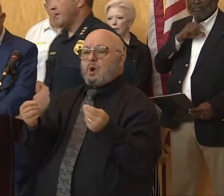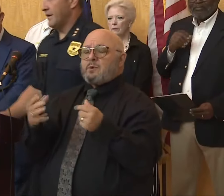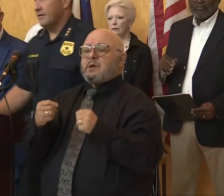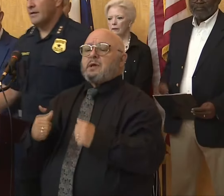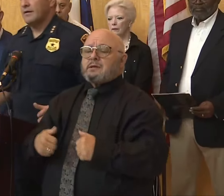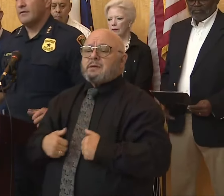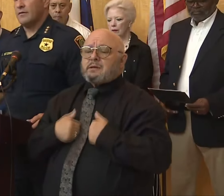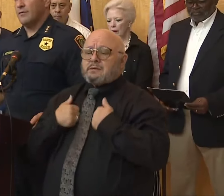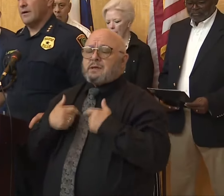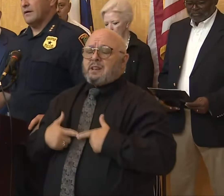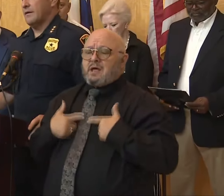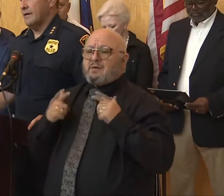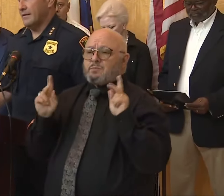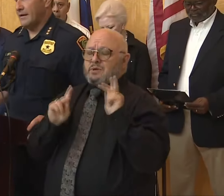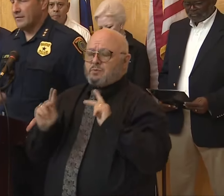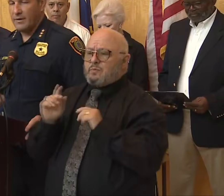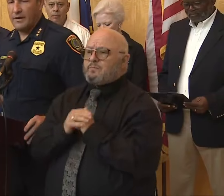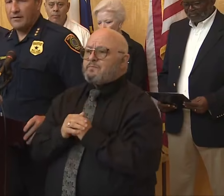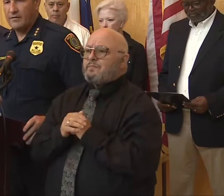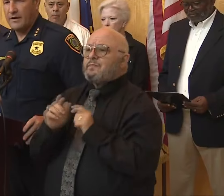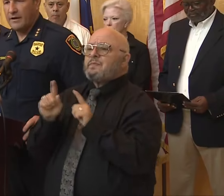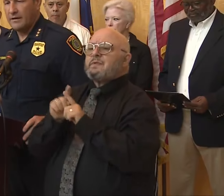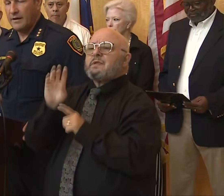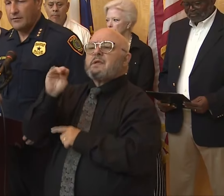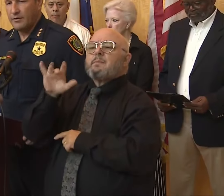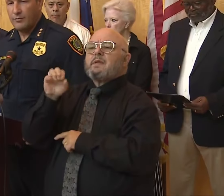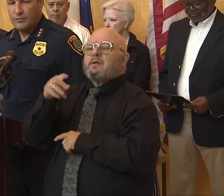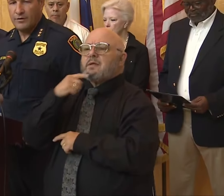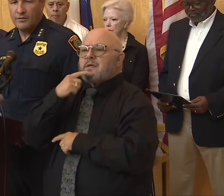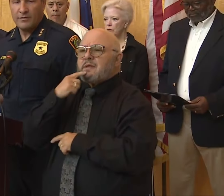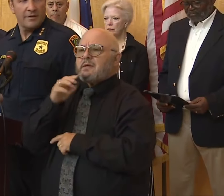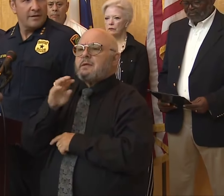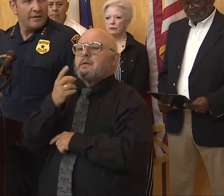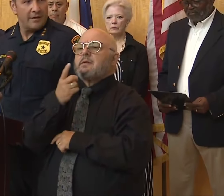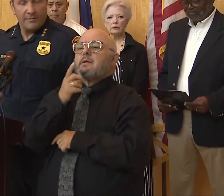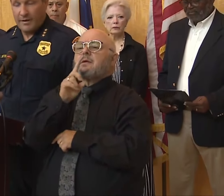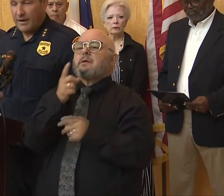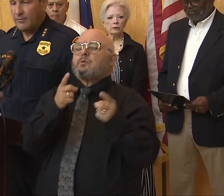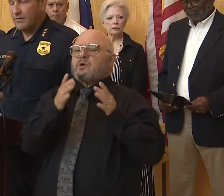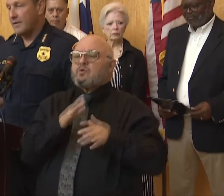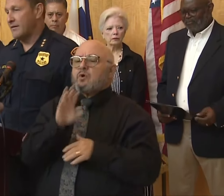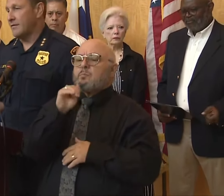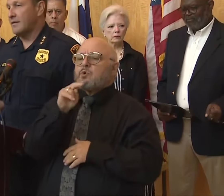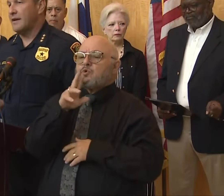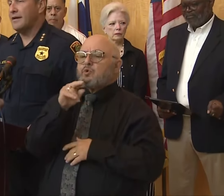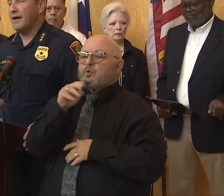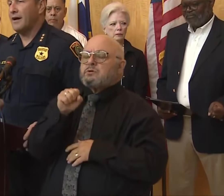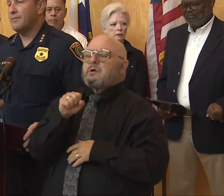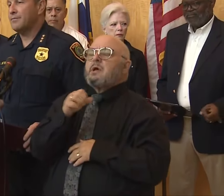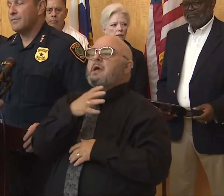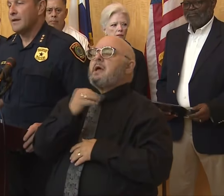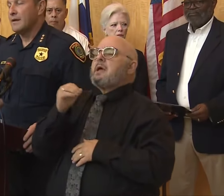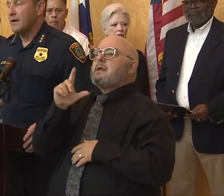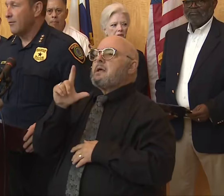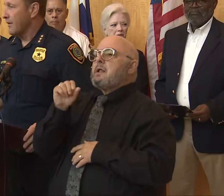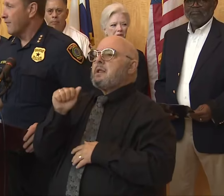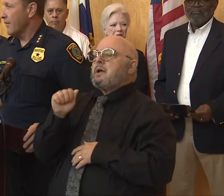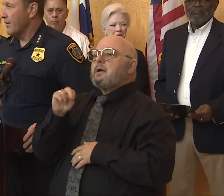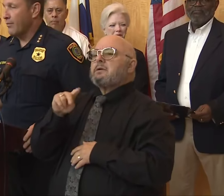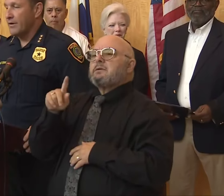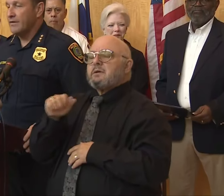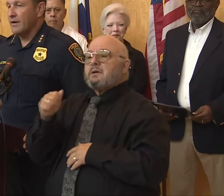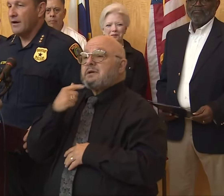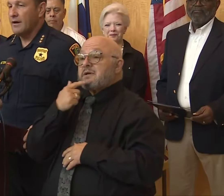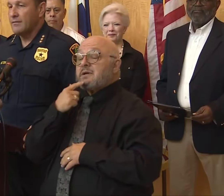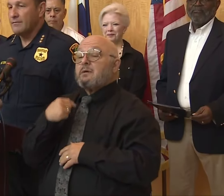Well, thank you, Mayor. So, like the Mayor said, like Director Munoz, and like Mr. Lanza said, You know, we're in for